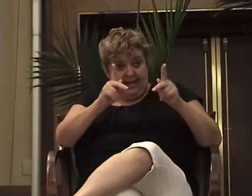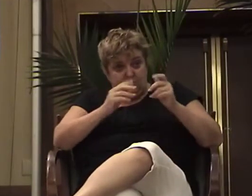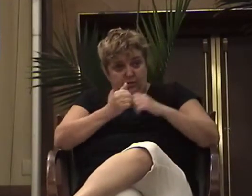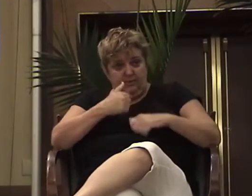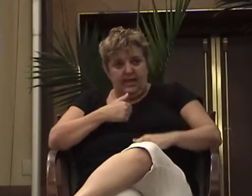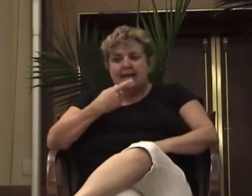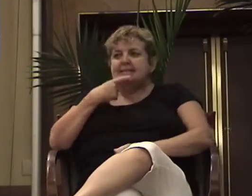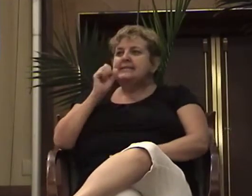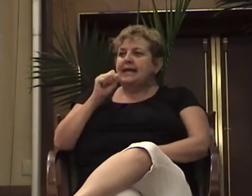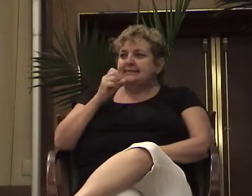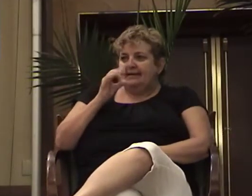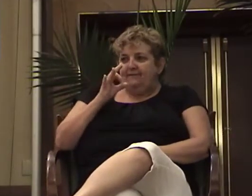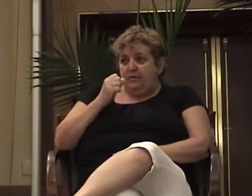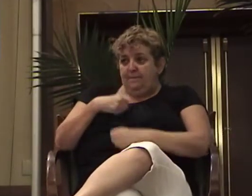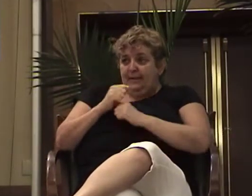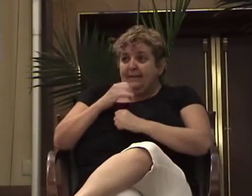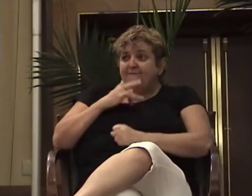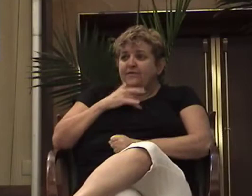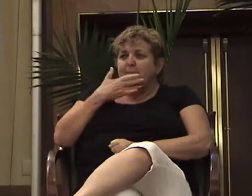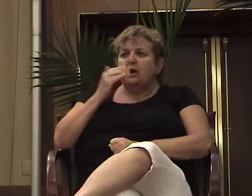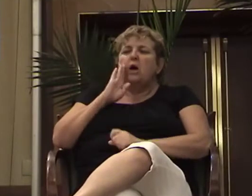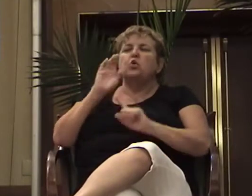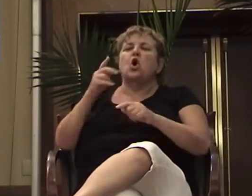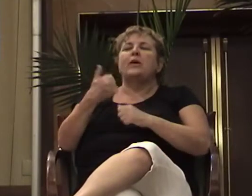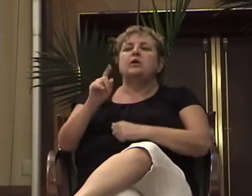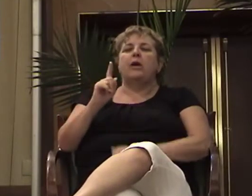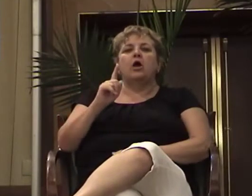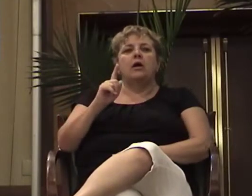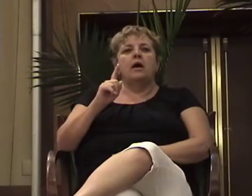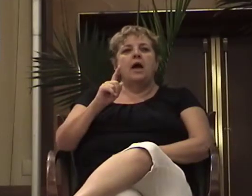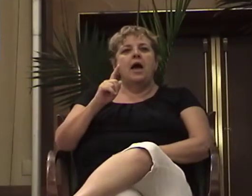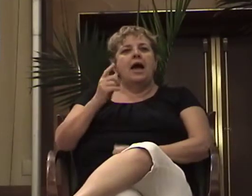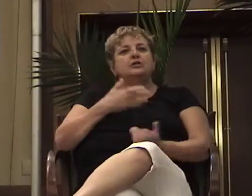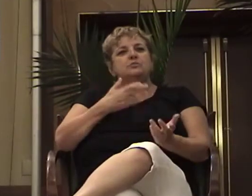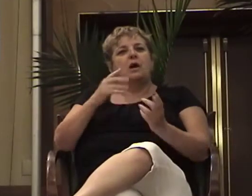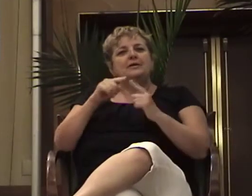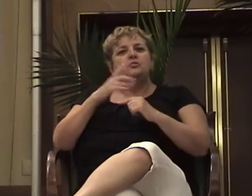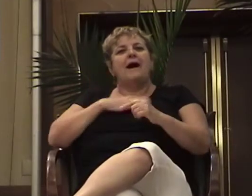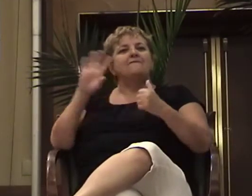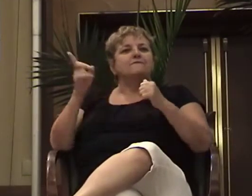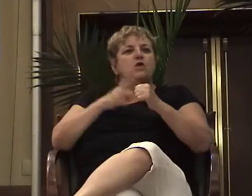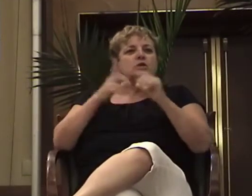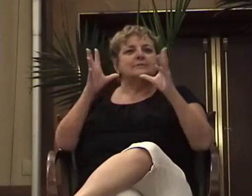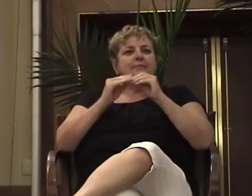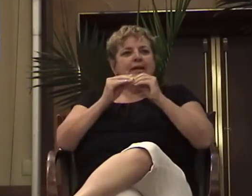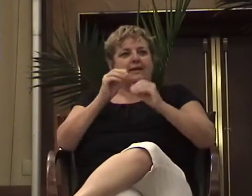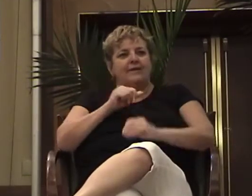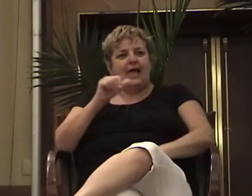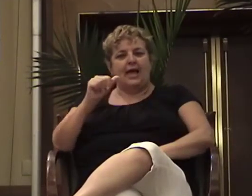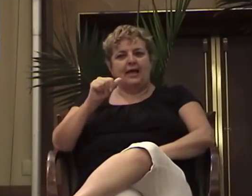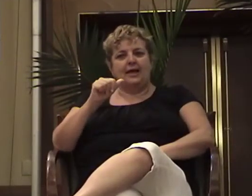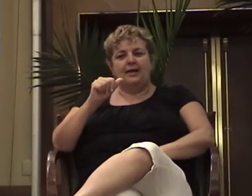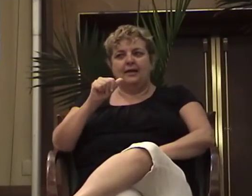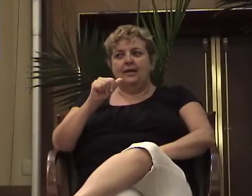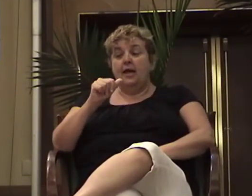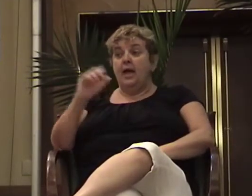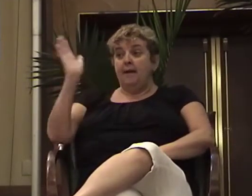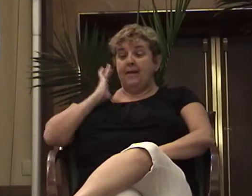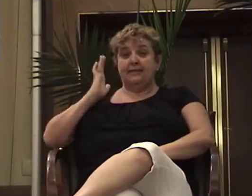I'll go anywhere. And she took me to my first meeting of Alcoholics Anonymous. And back then, when I came into AA, there